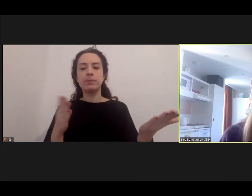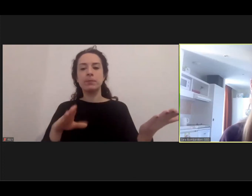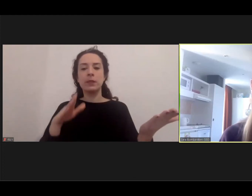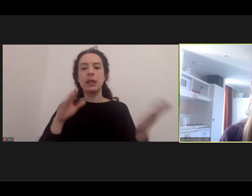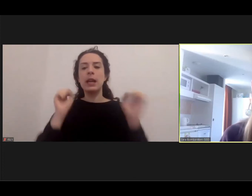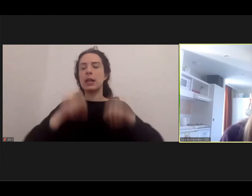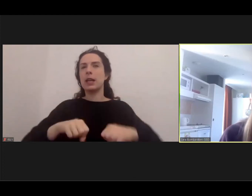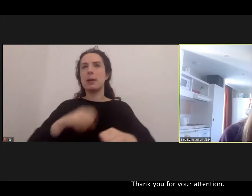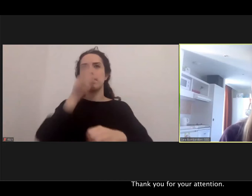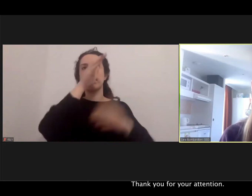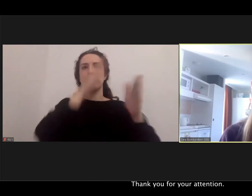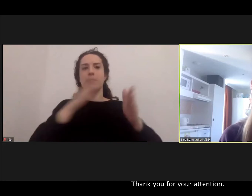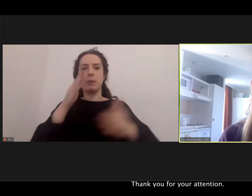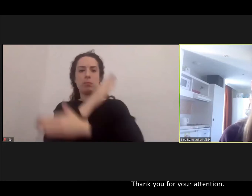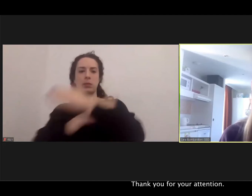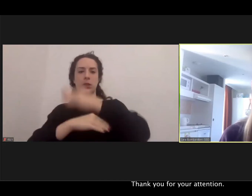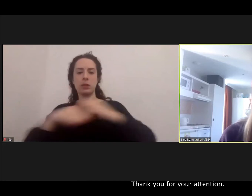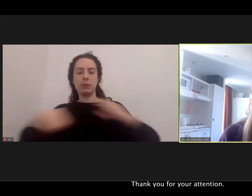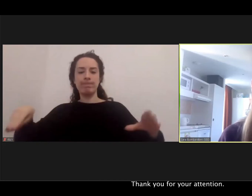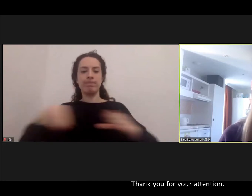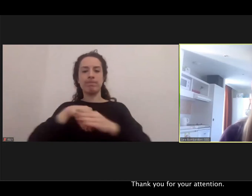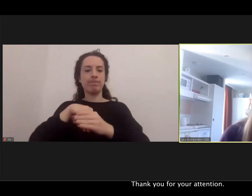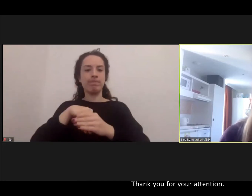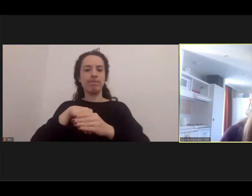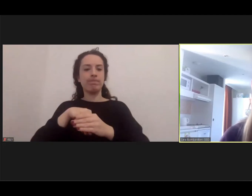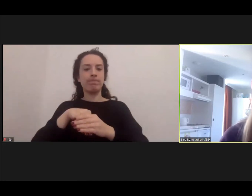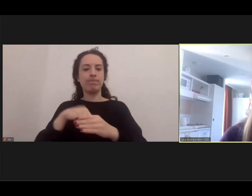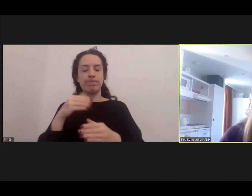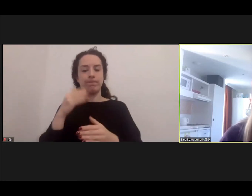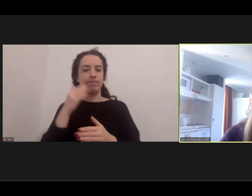disabilities. Thank you for your attention.